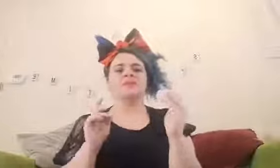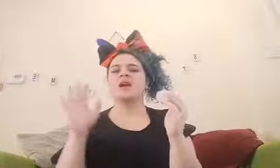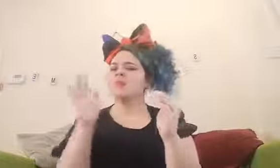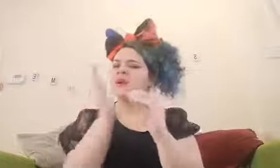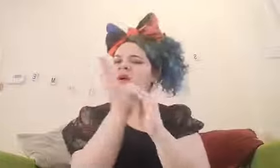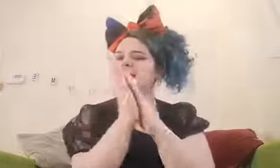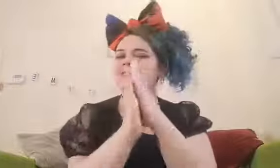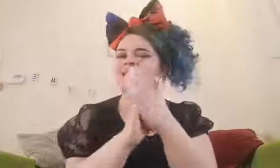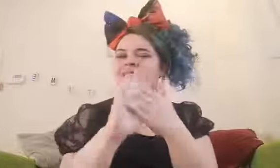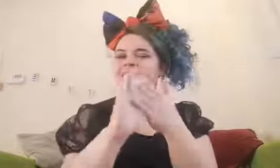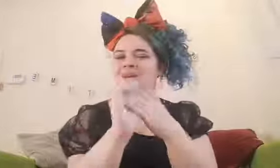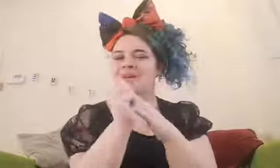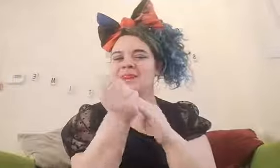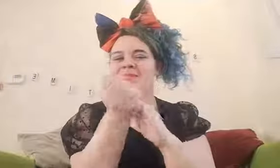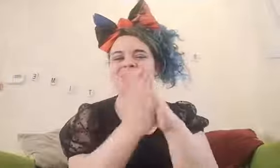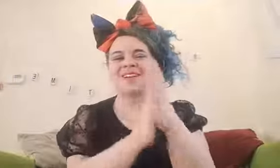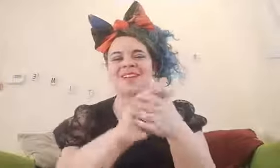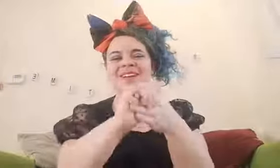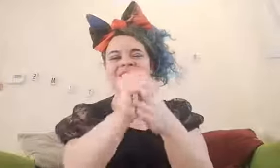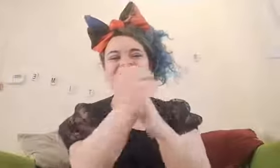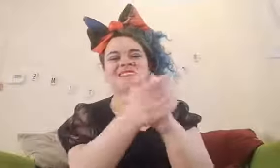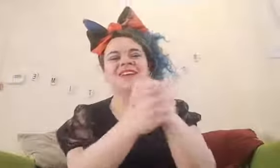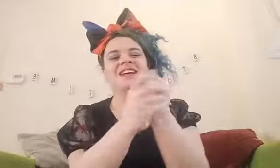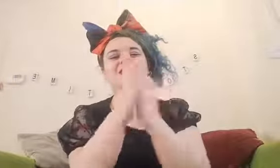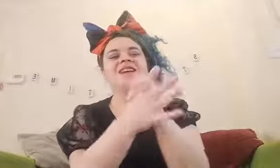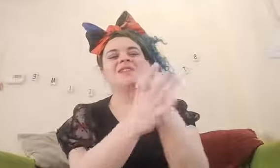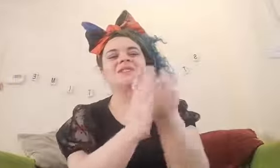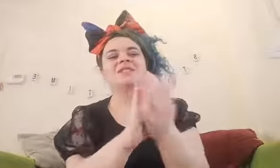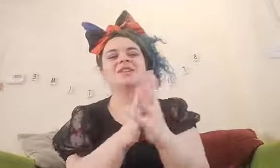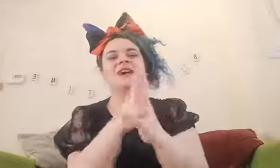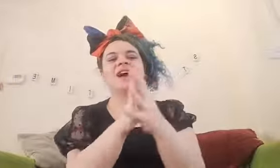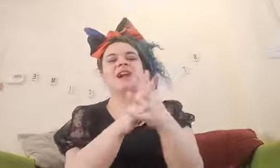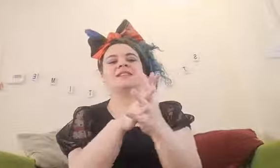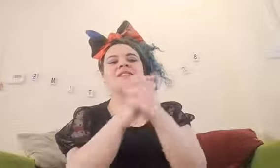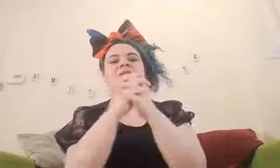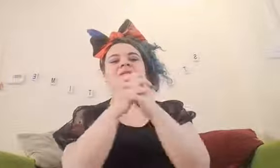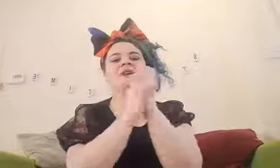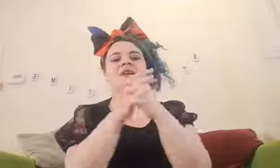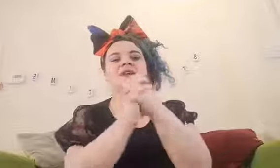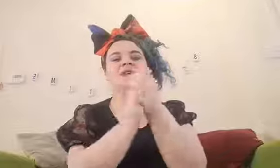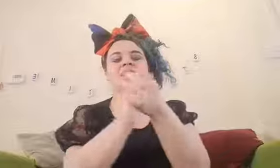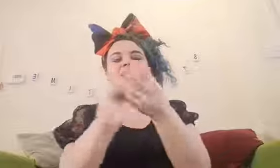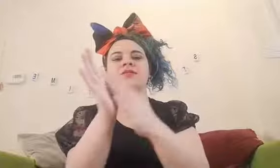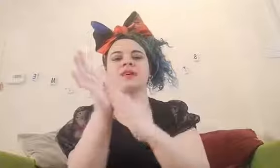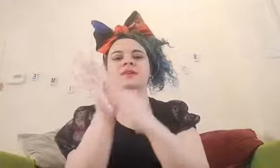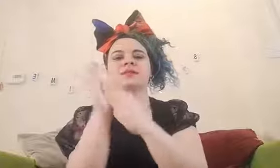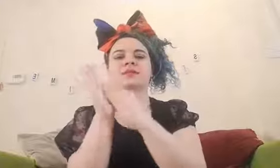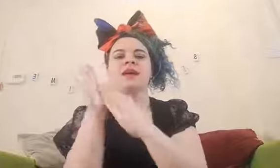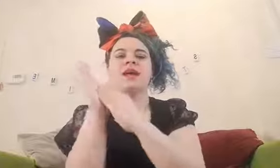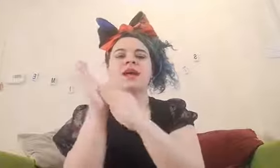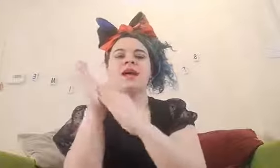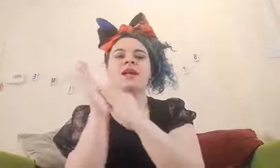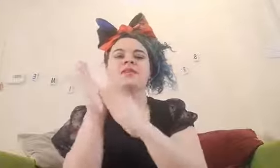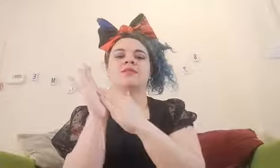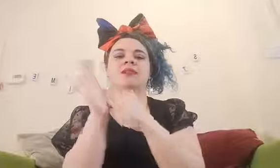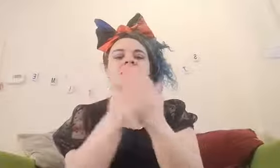I'm not gonna sing happy birthday though. We're gonna wash our hands, so we're gonna go like this, and then